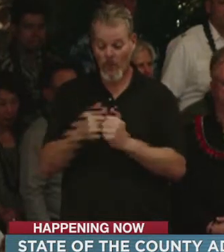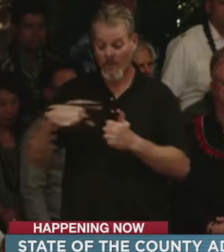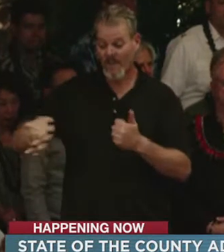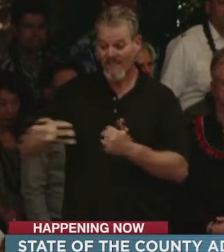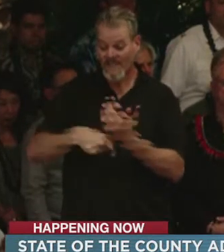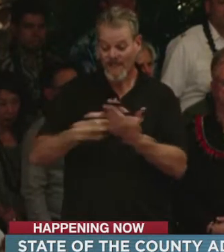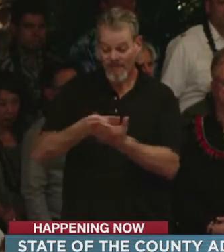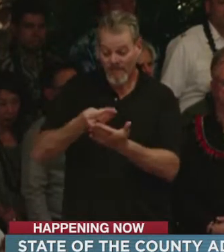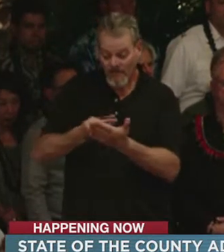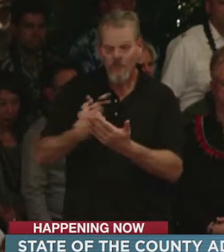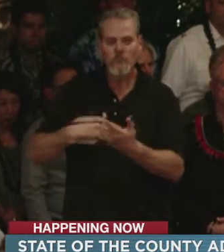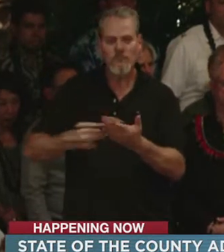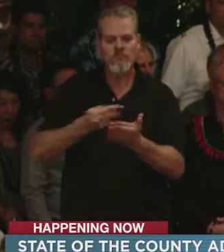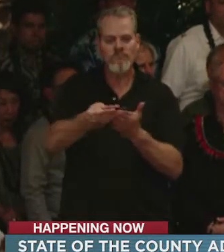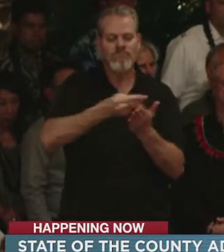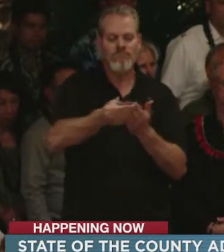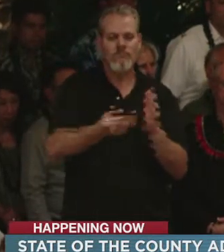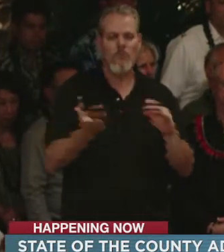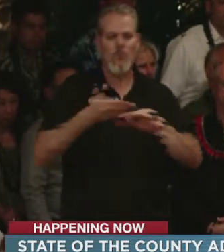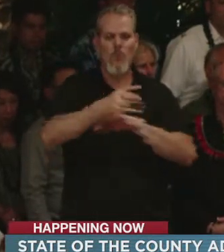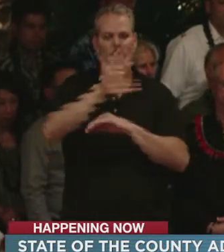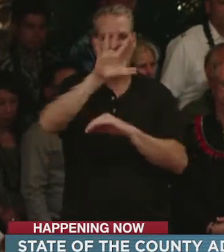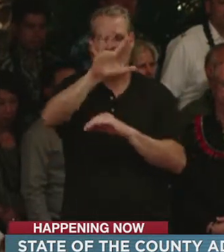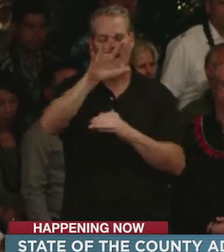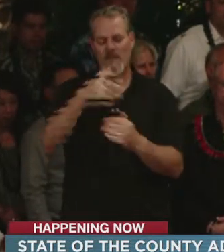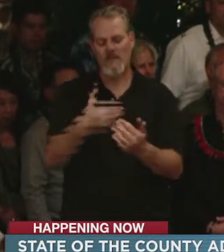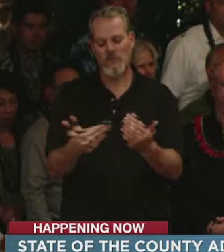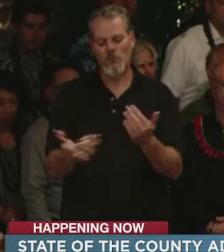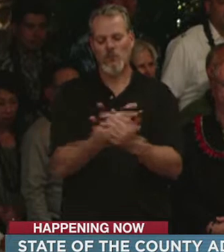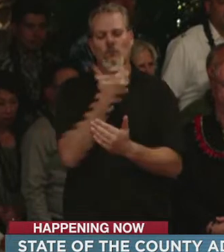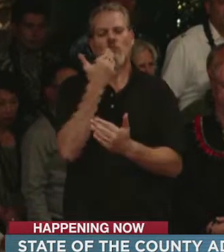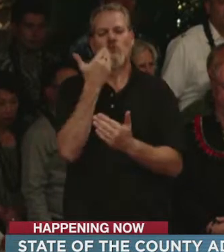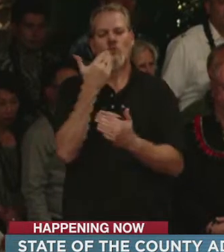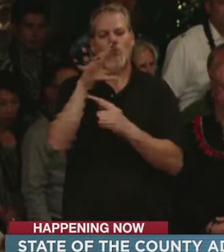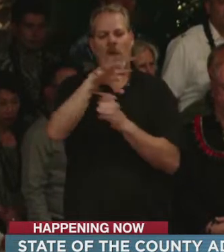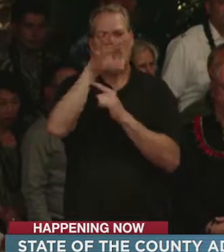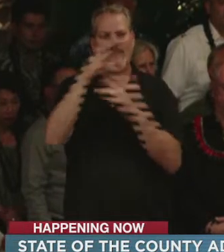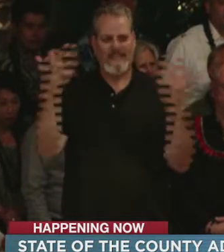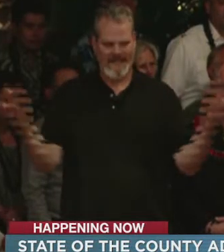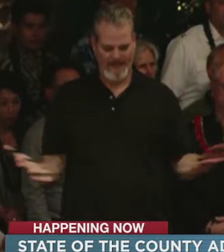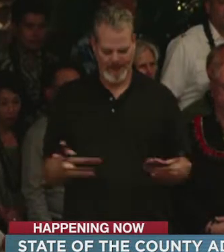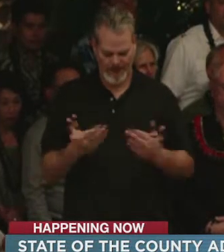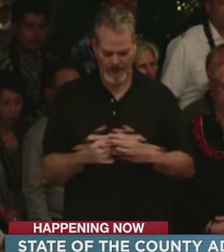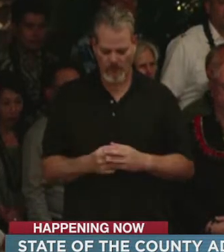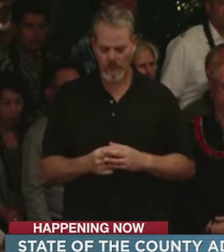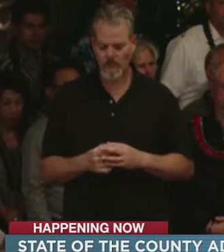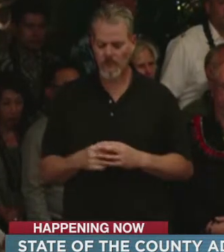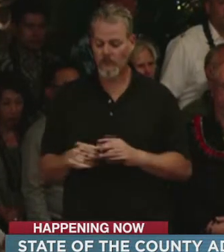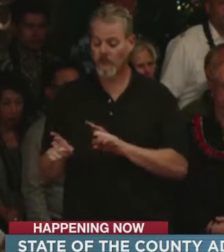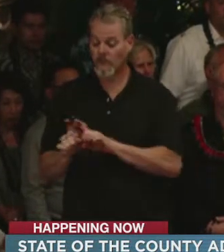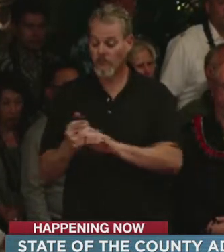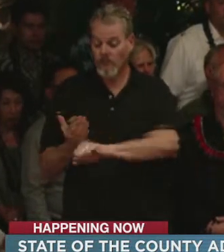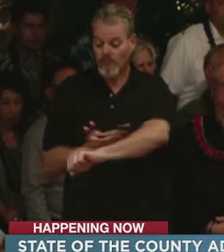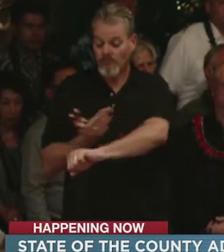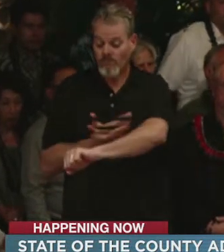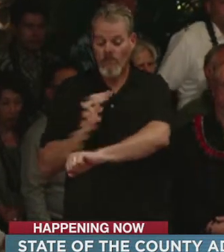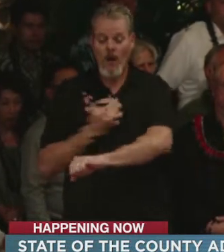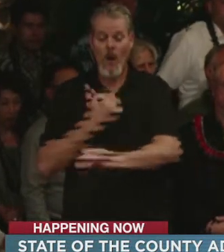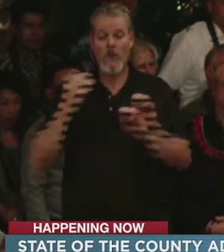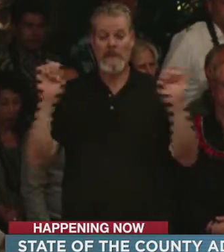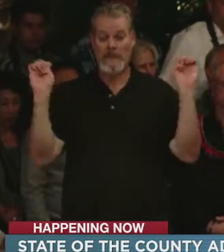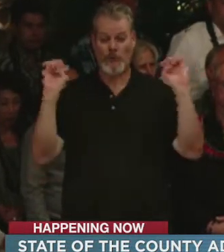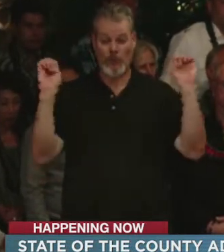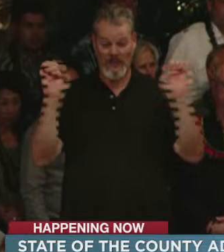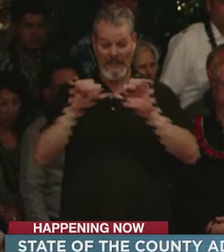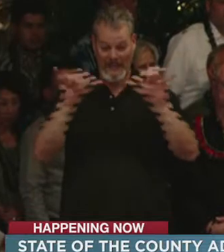5 new ambulances this fiscal year. In addition to beefing up our emergency medical service capacity, the prosecutor's